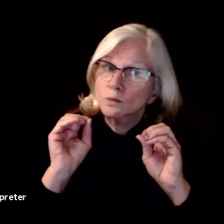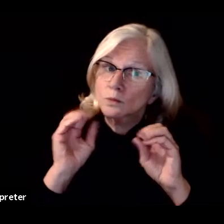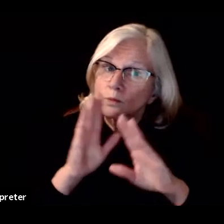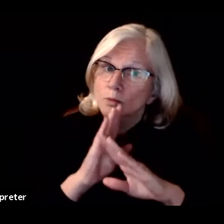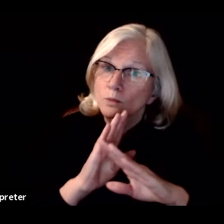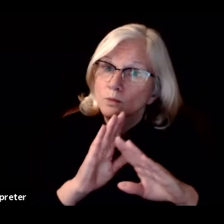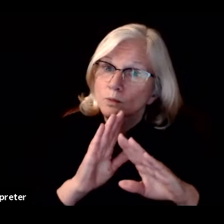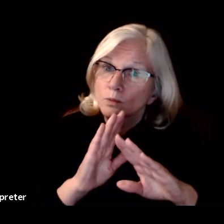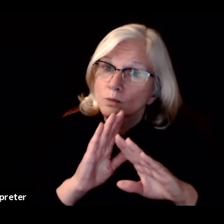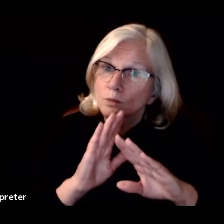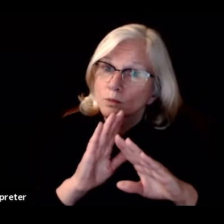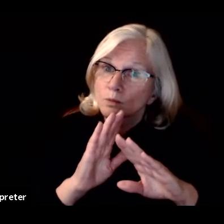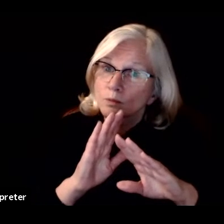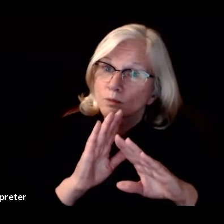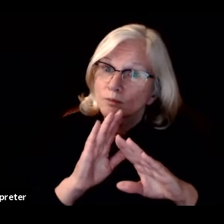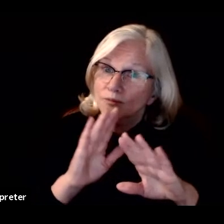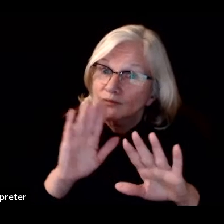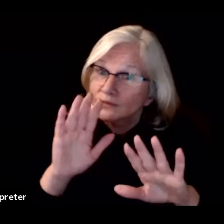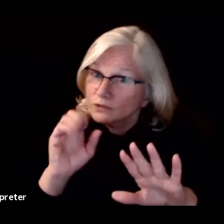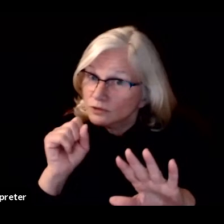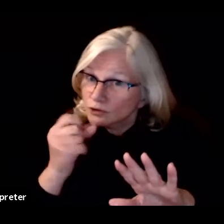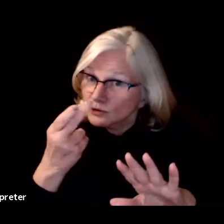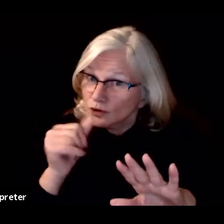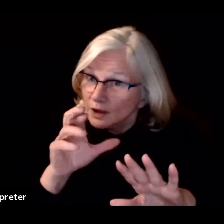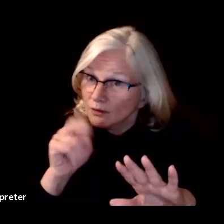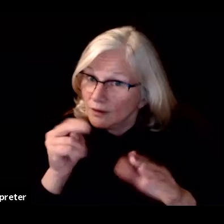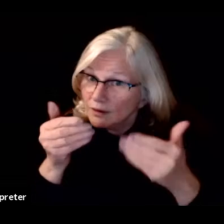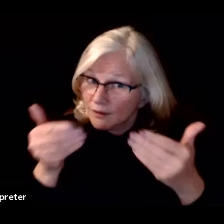Sharon Yu, your line is open.